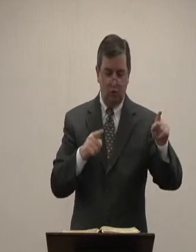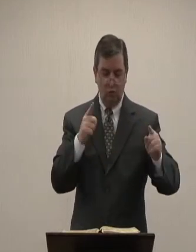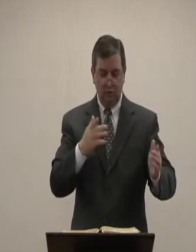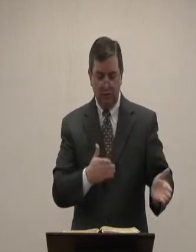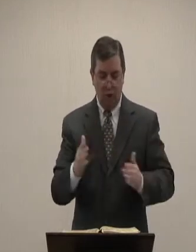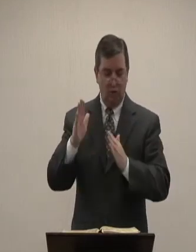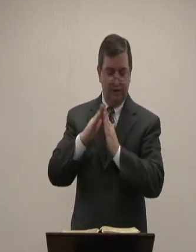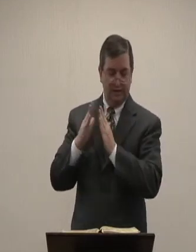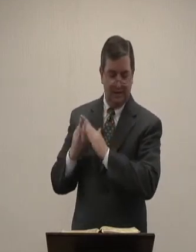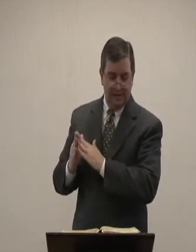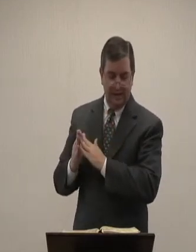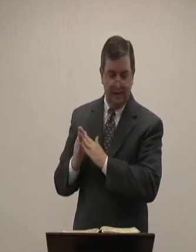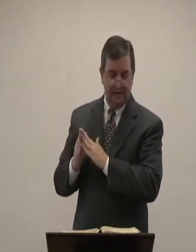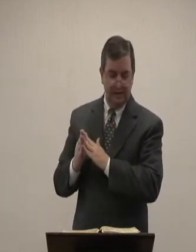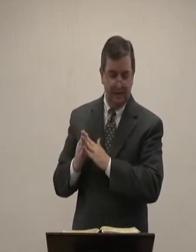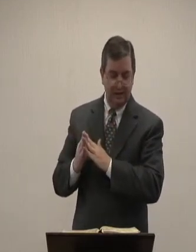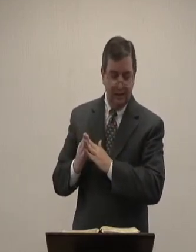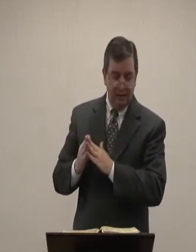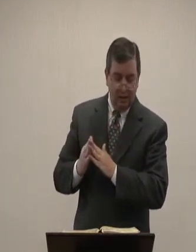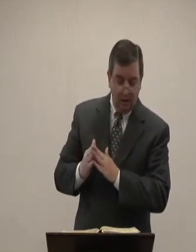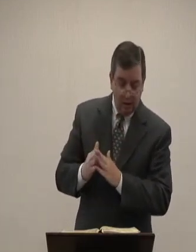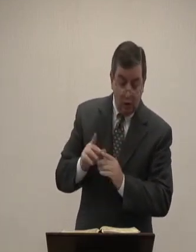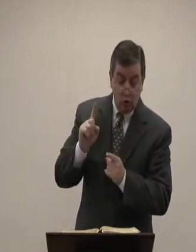I am going to send you what my Father has promised.